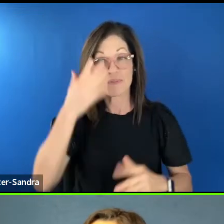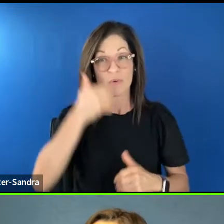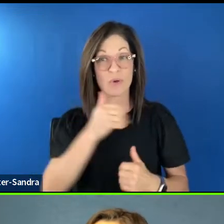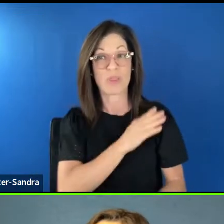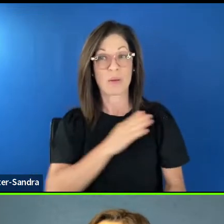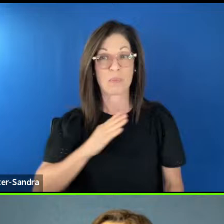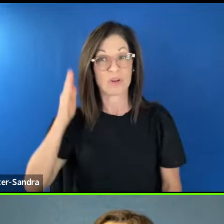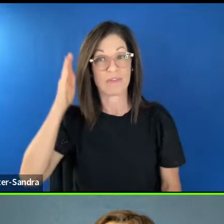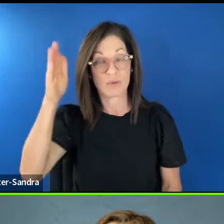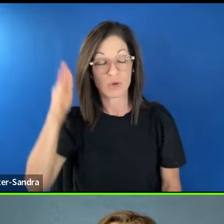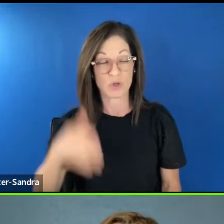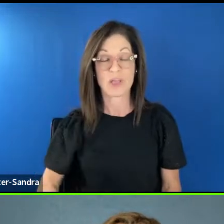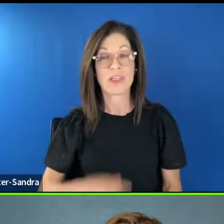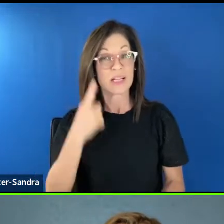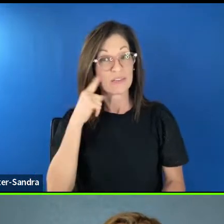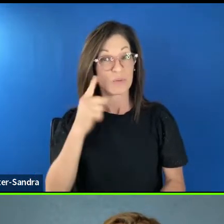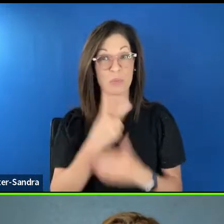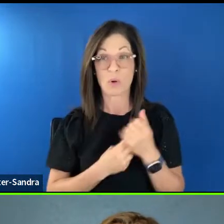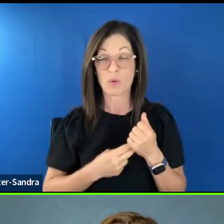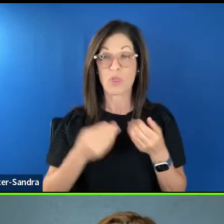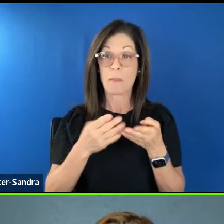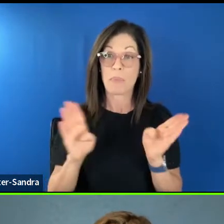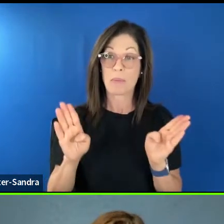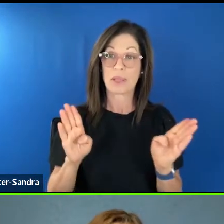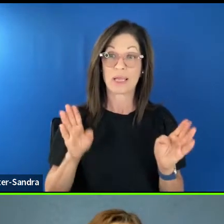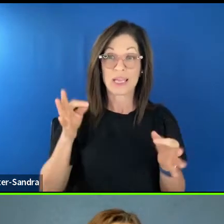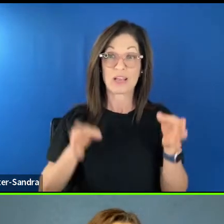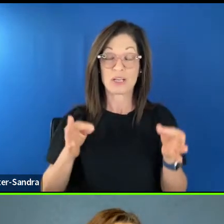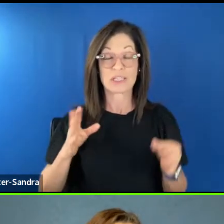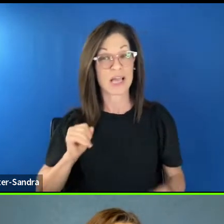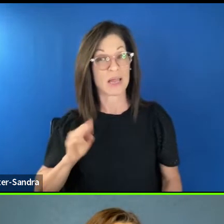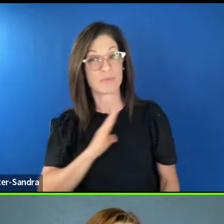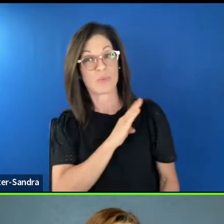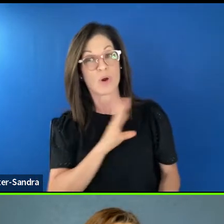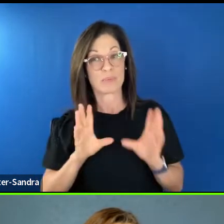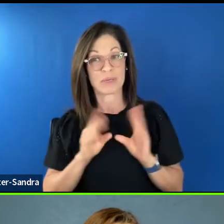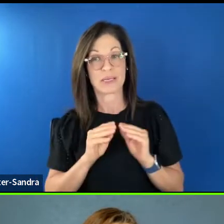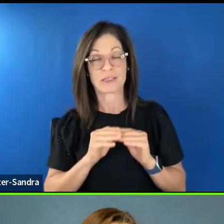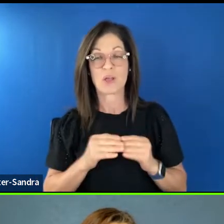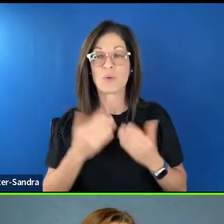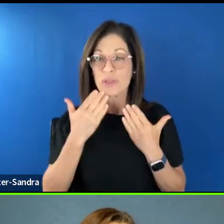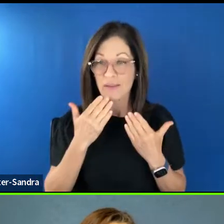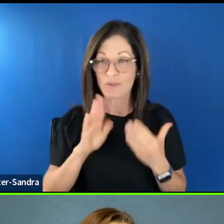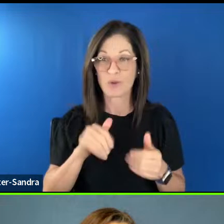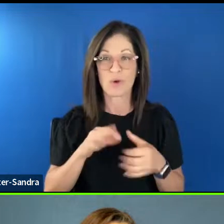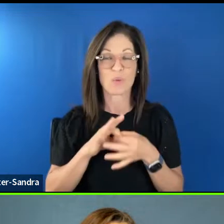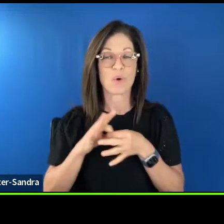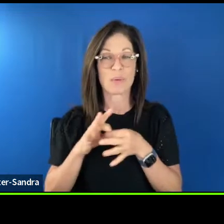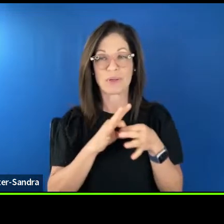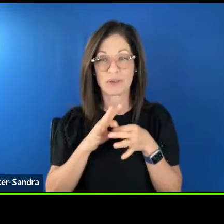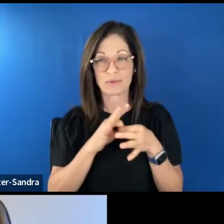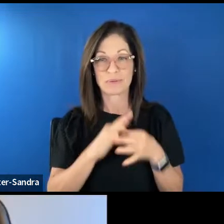This applies to both public hearings and board meetings. Your cooperation is appreciated.